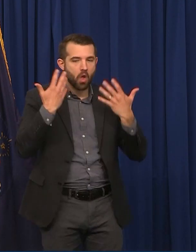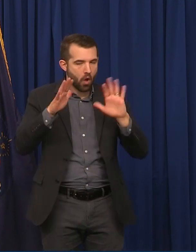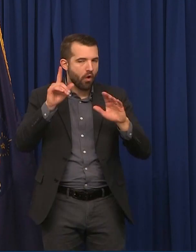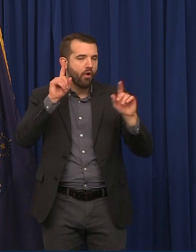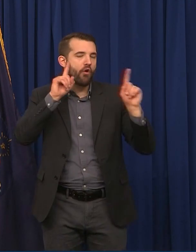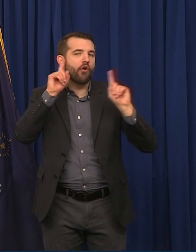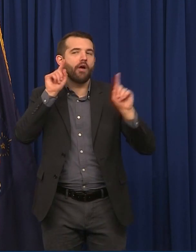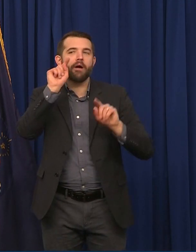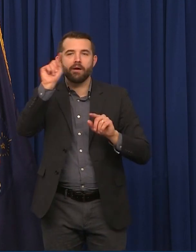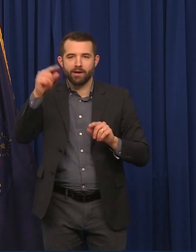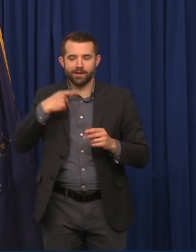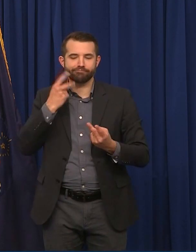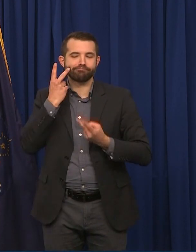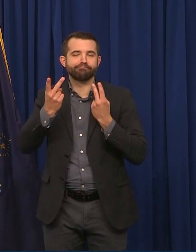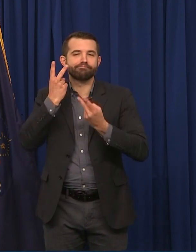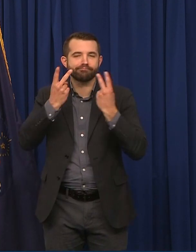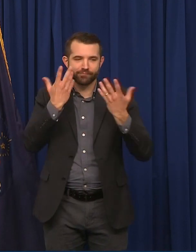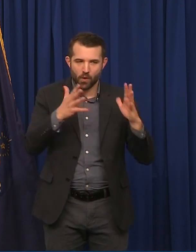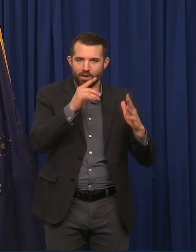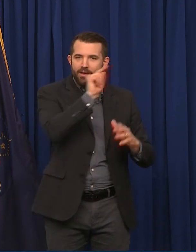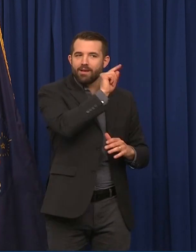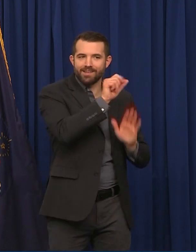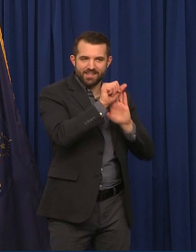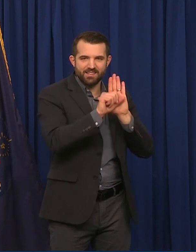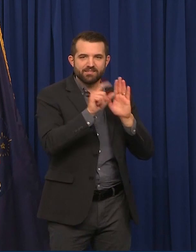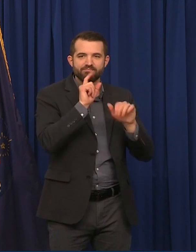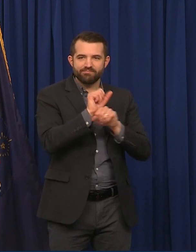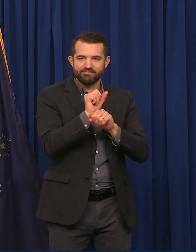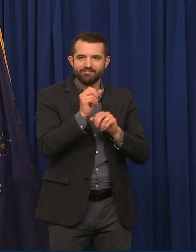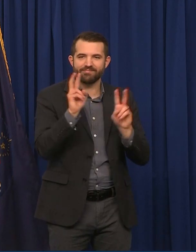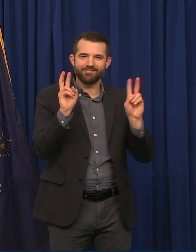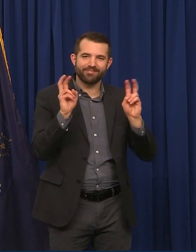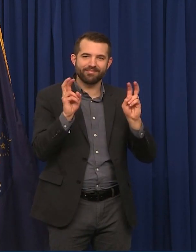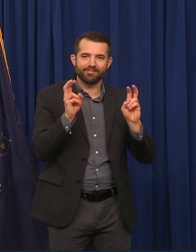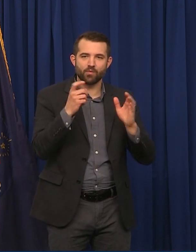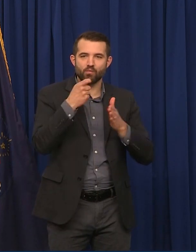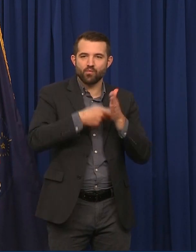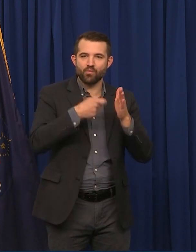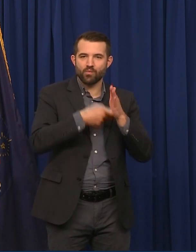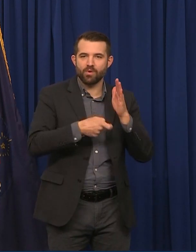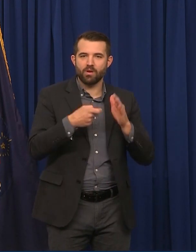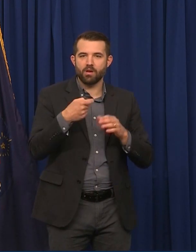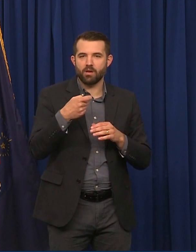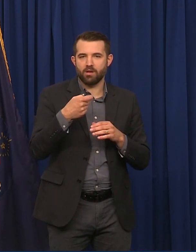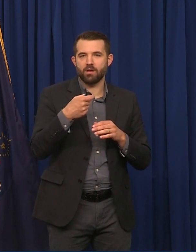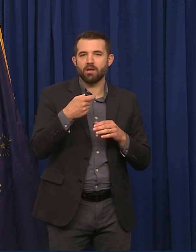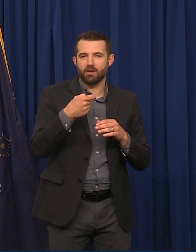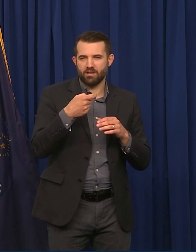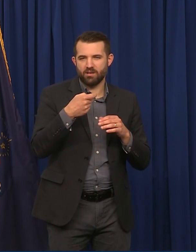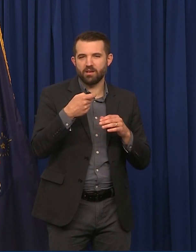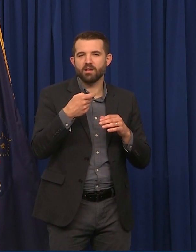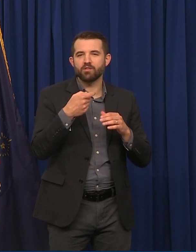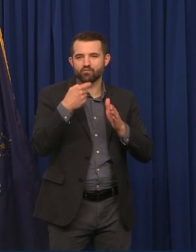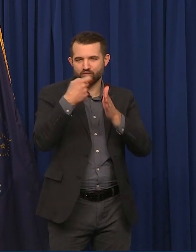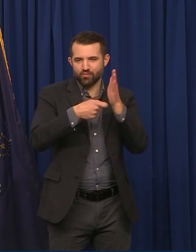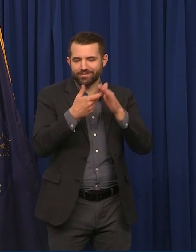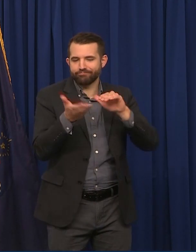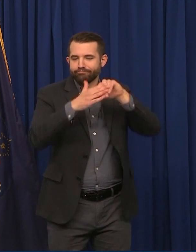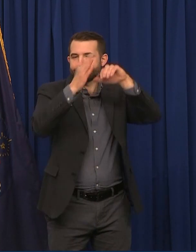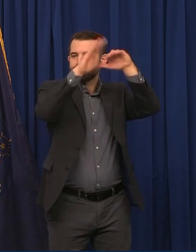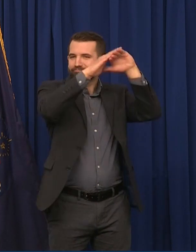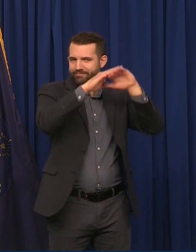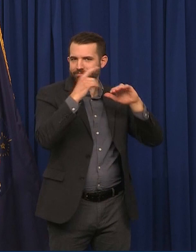reports of the gouging or the alleged price gouging, we have not experienced it, and certainly we would